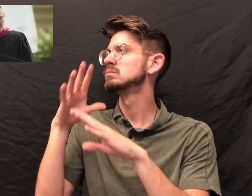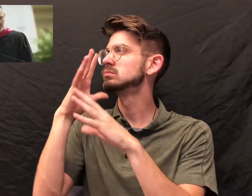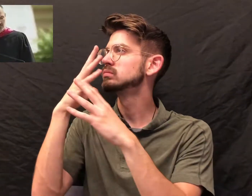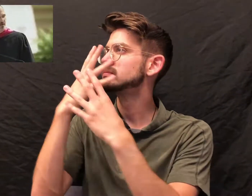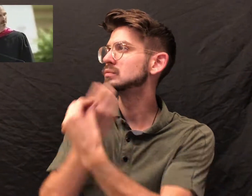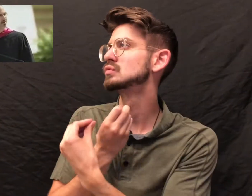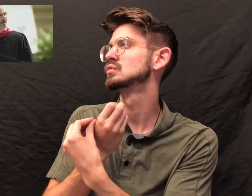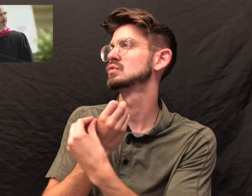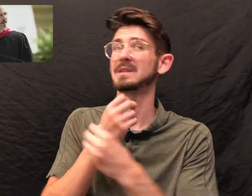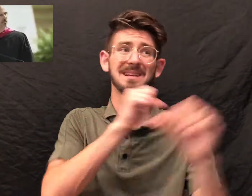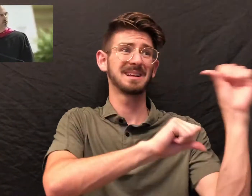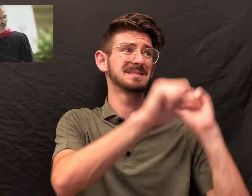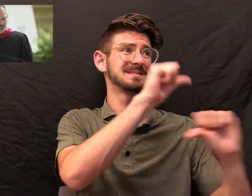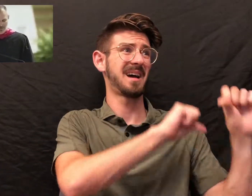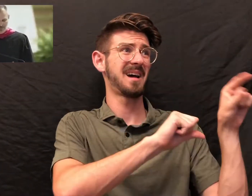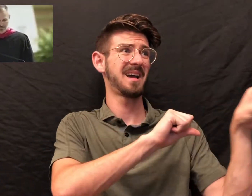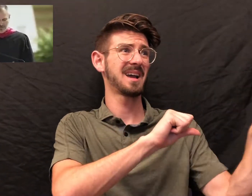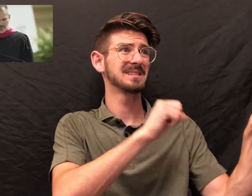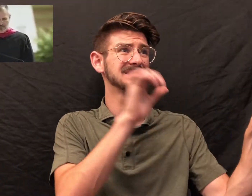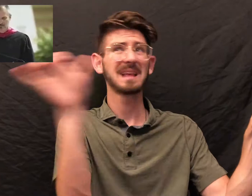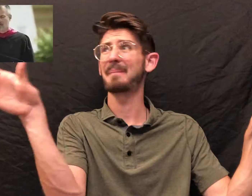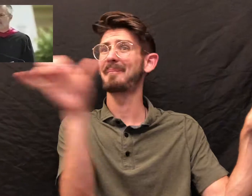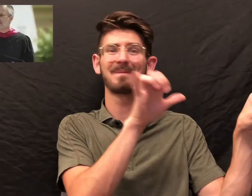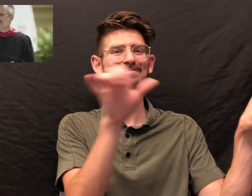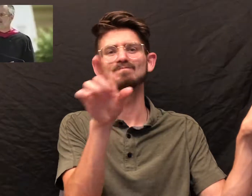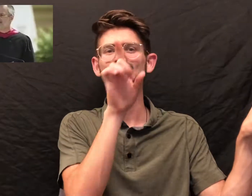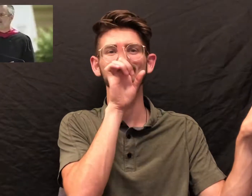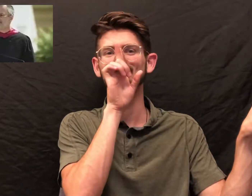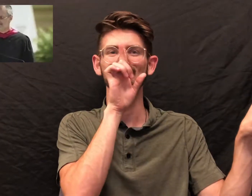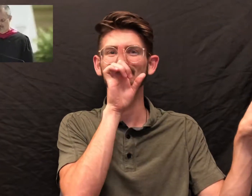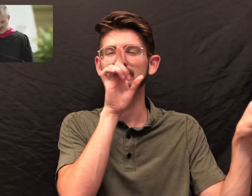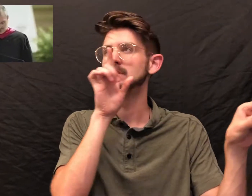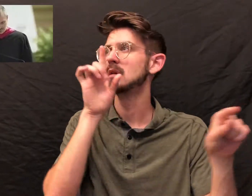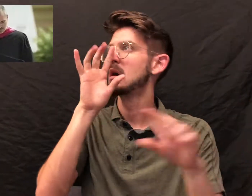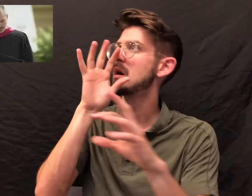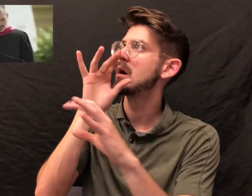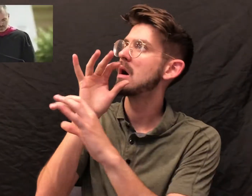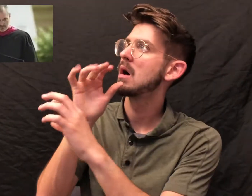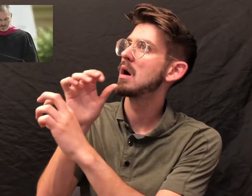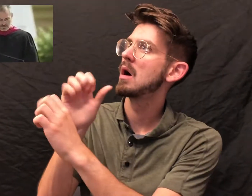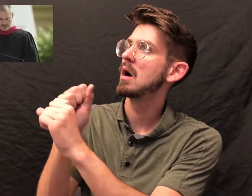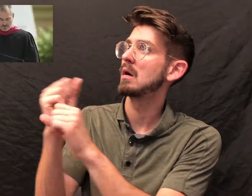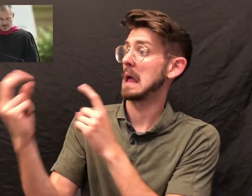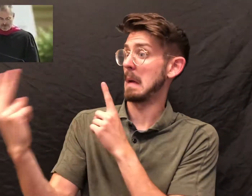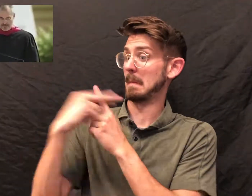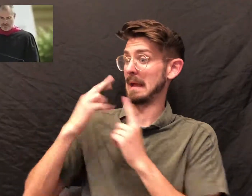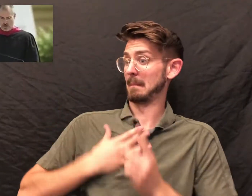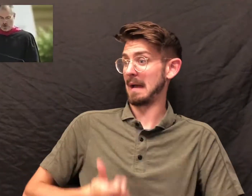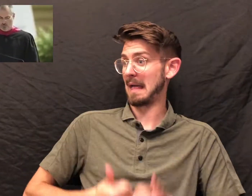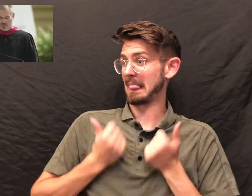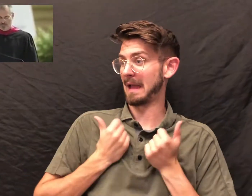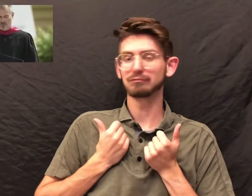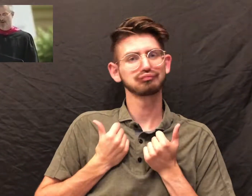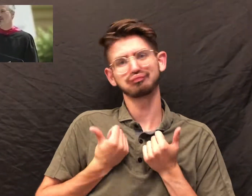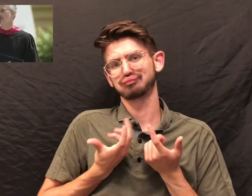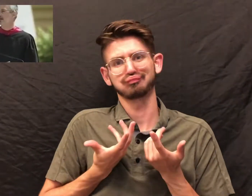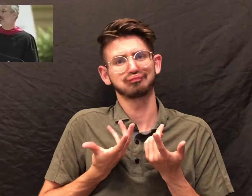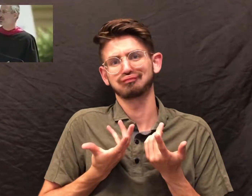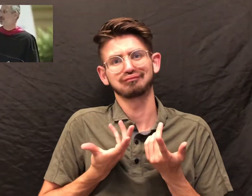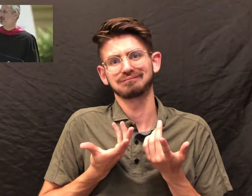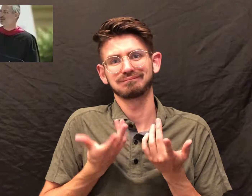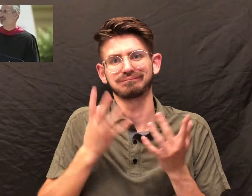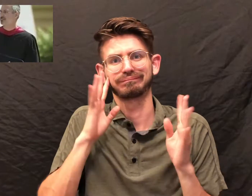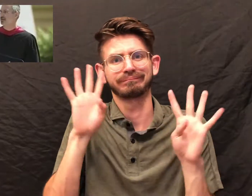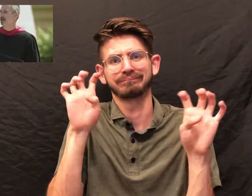fascinating. None of this had even a hope of any practical application in my life. But 10 years